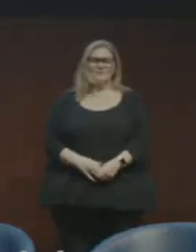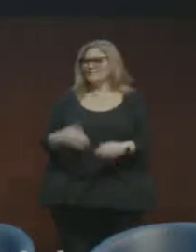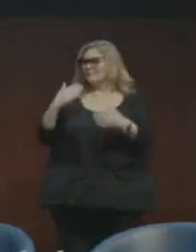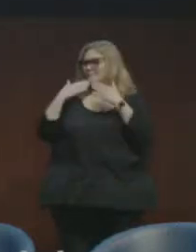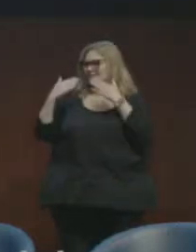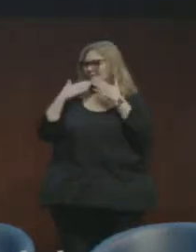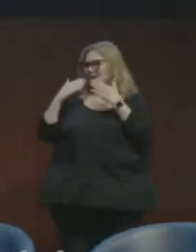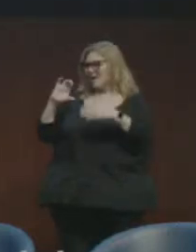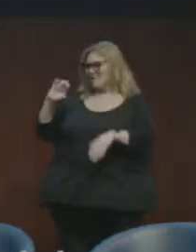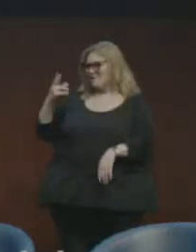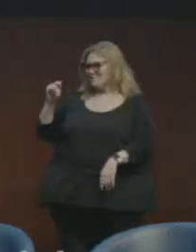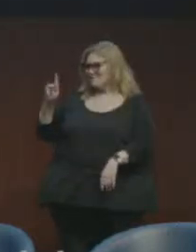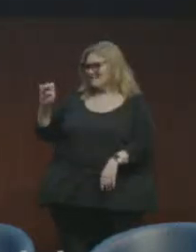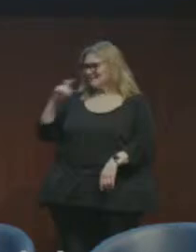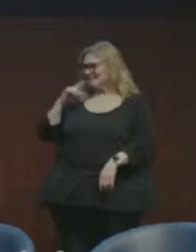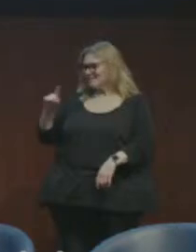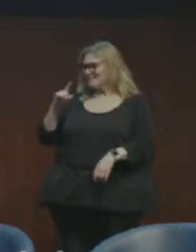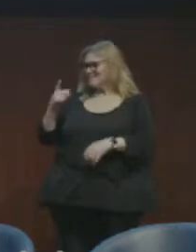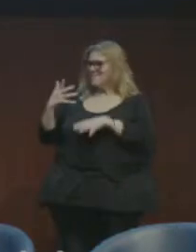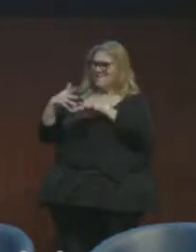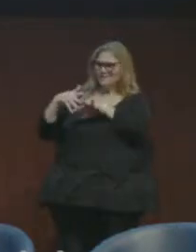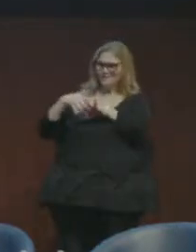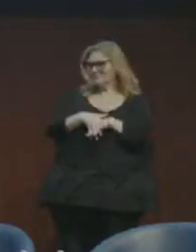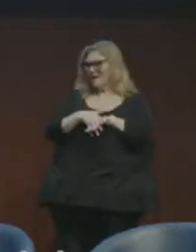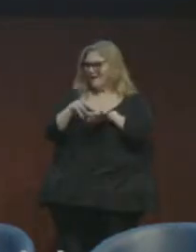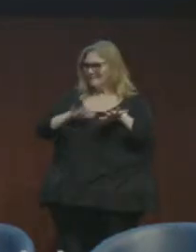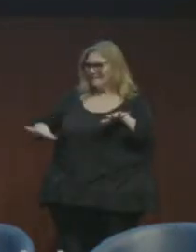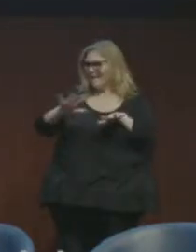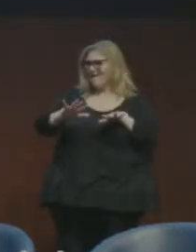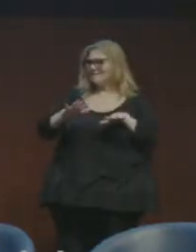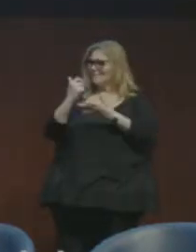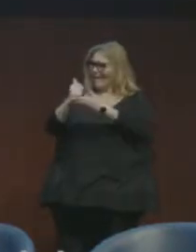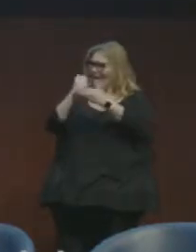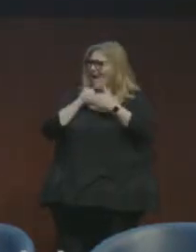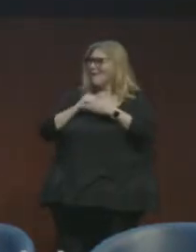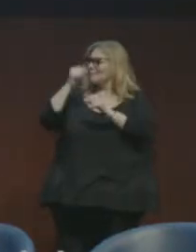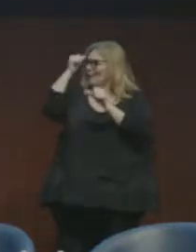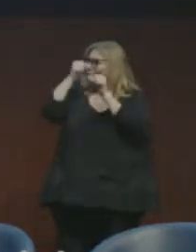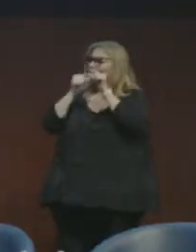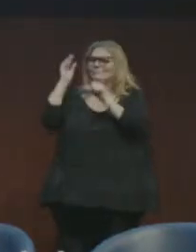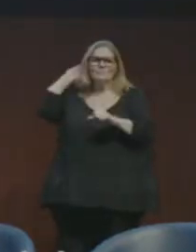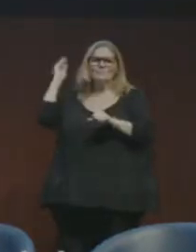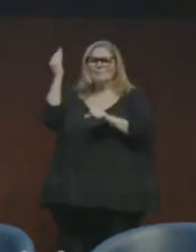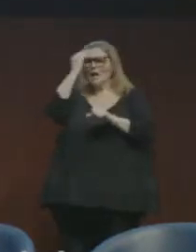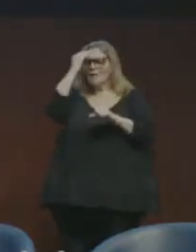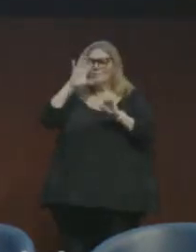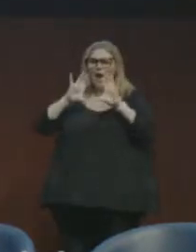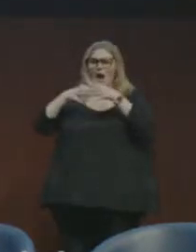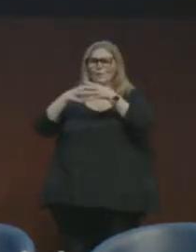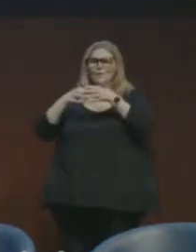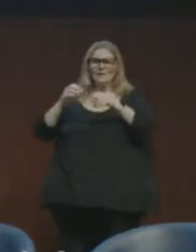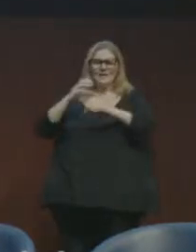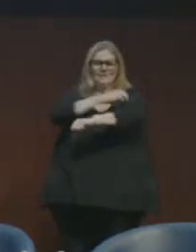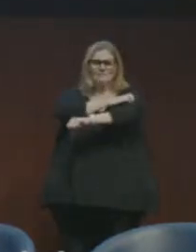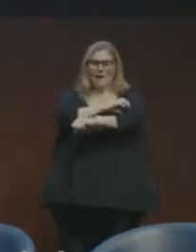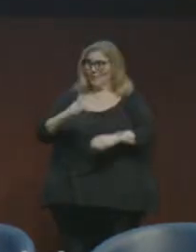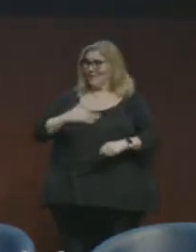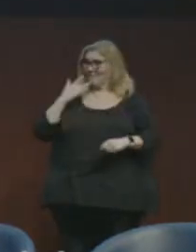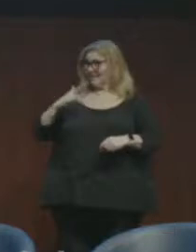Thank you, Christine, for grounding us, for helping us remember our collective power and feel